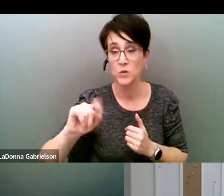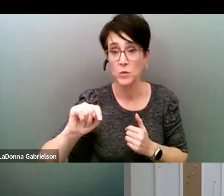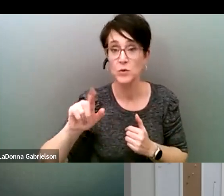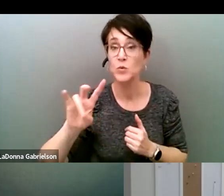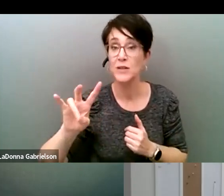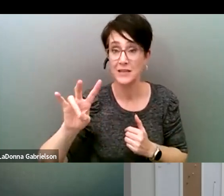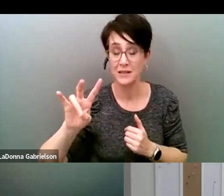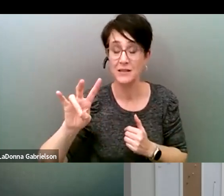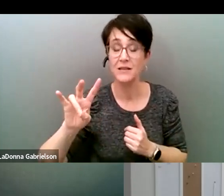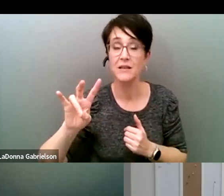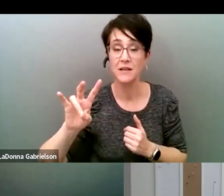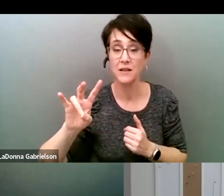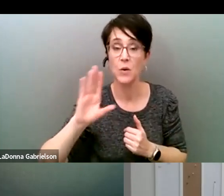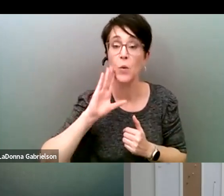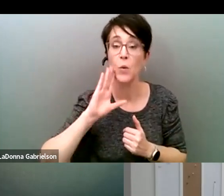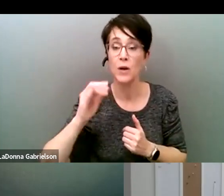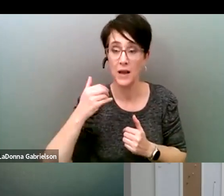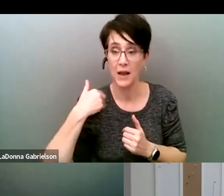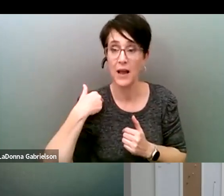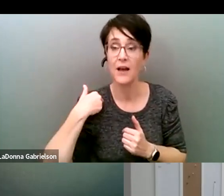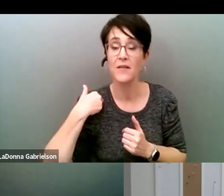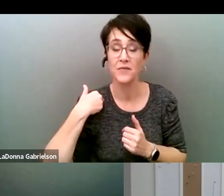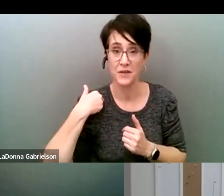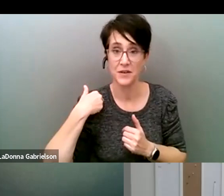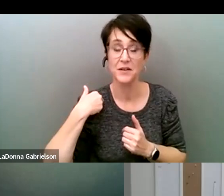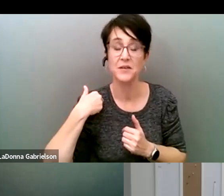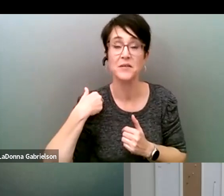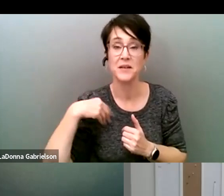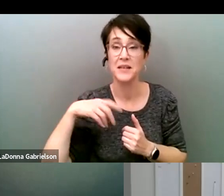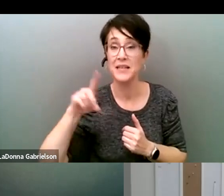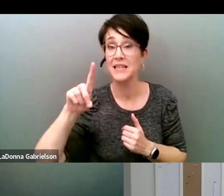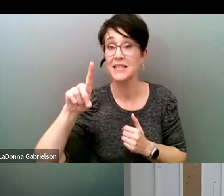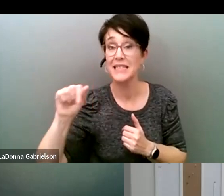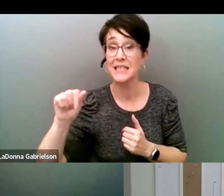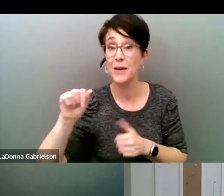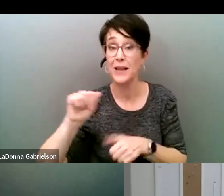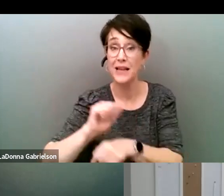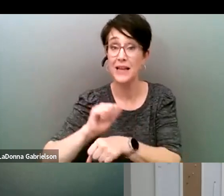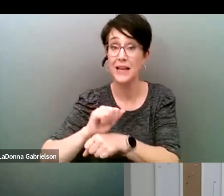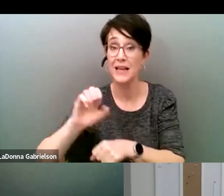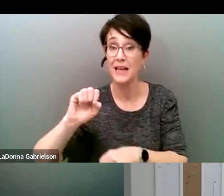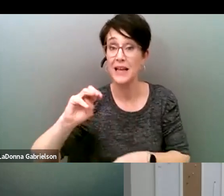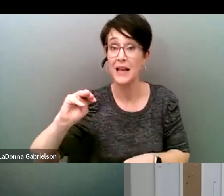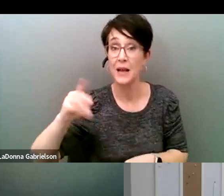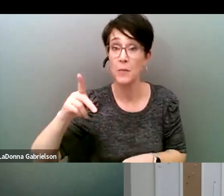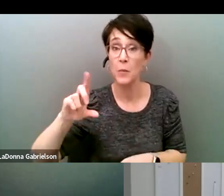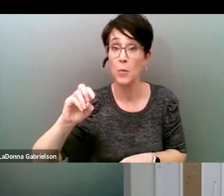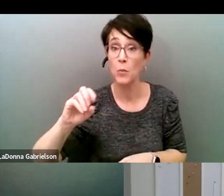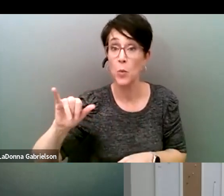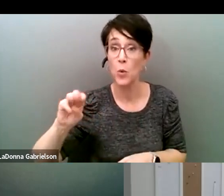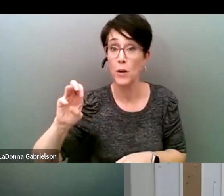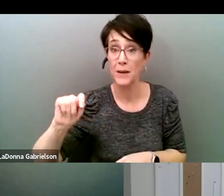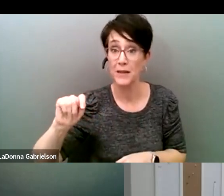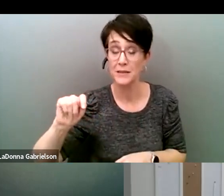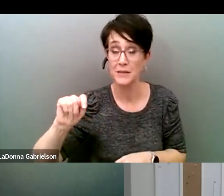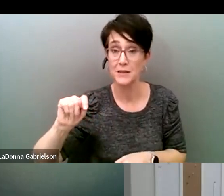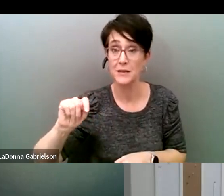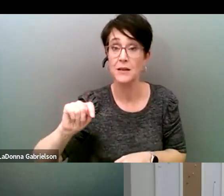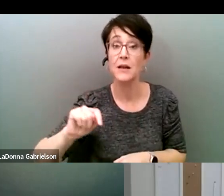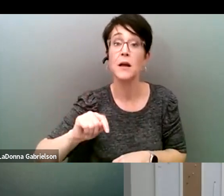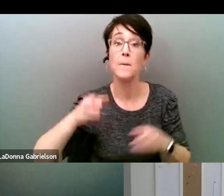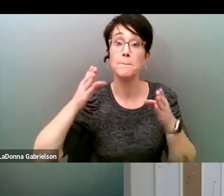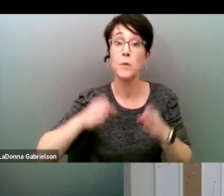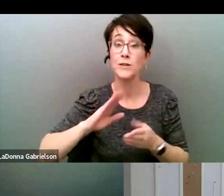we'll be talking about disability employment and person-centered